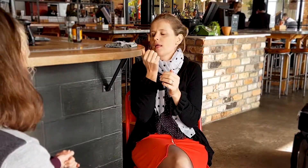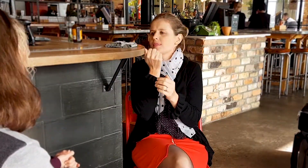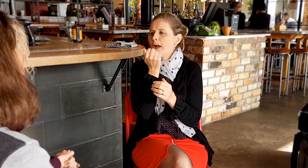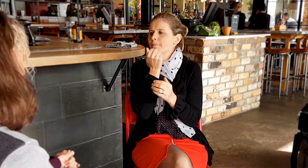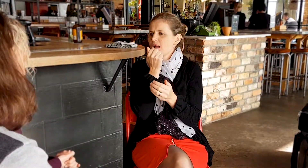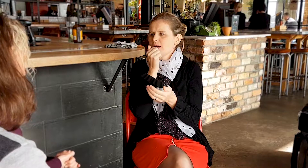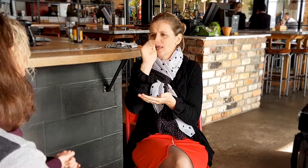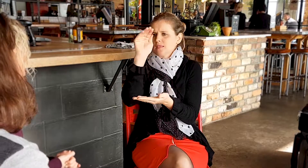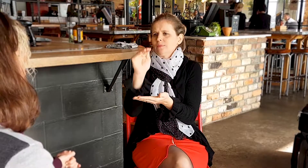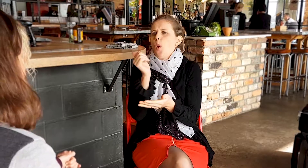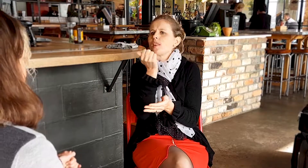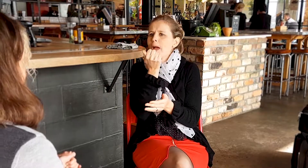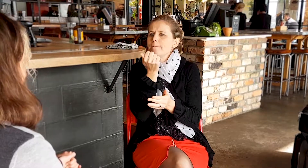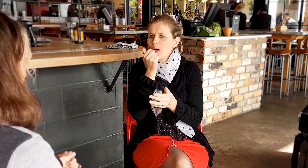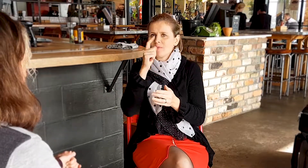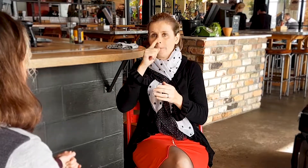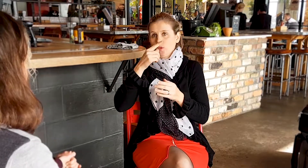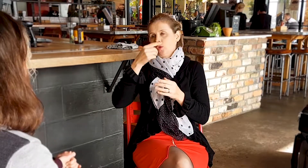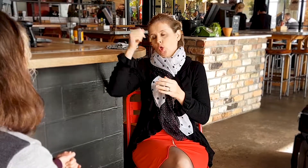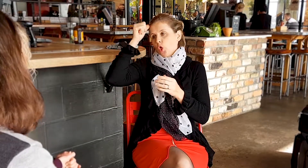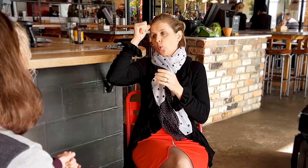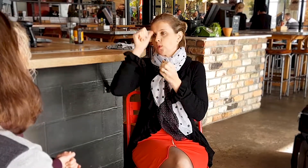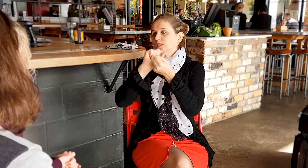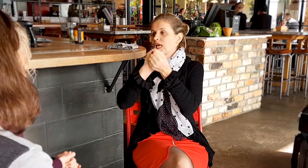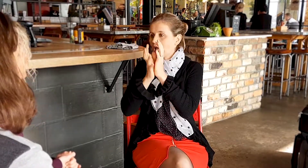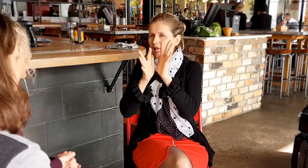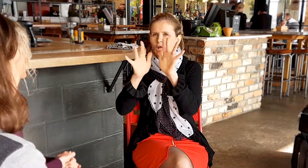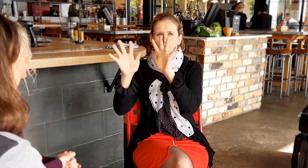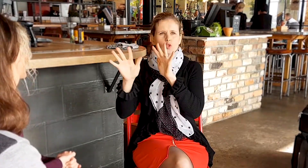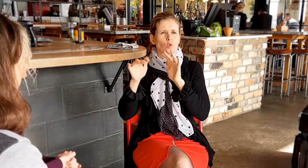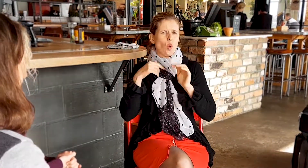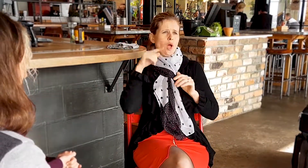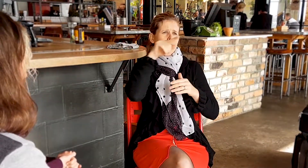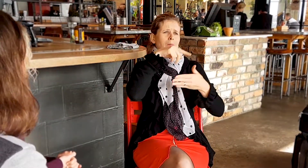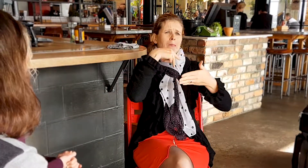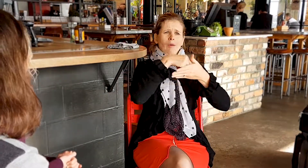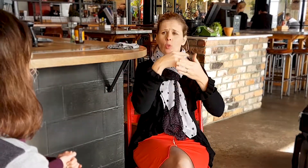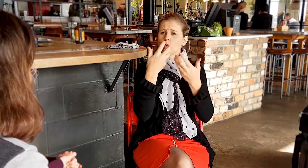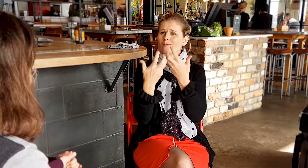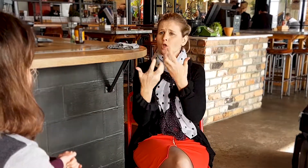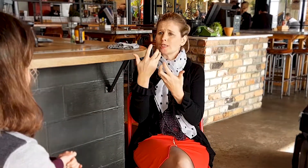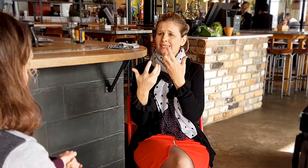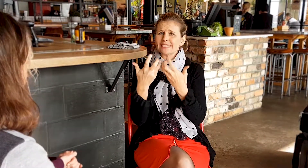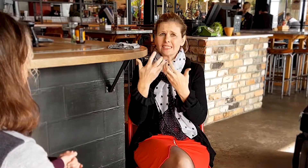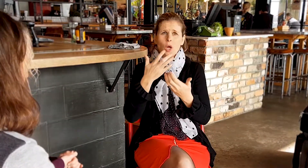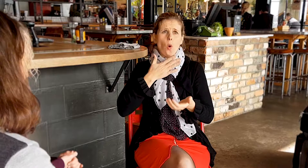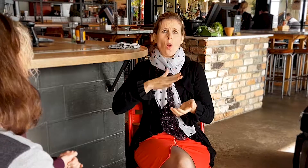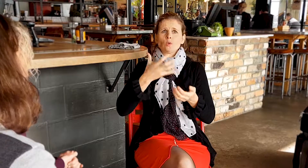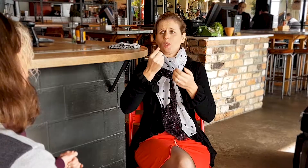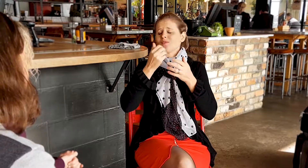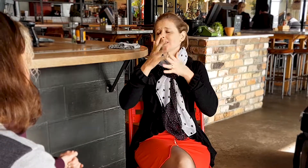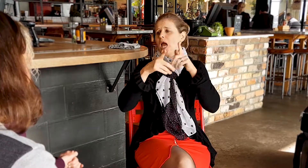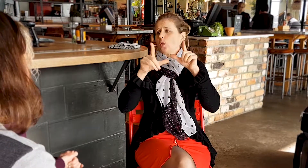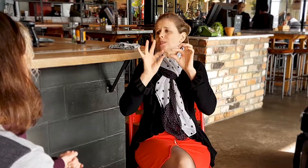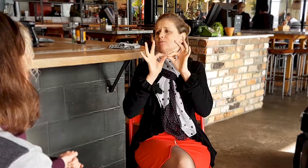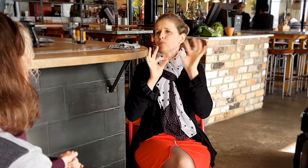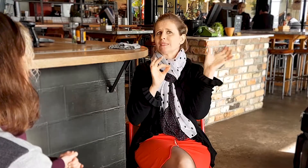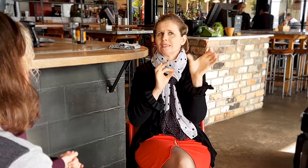when I would converse with adults, there were really a small number of adults that I could converse with as well. Then when I went to university,